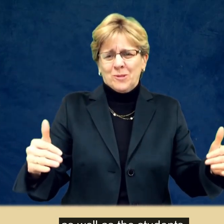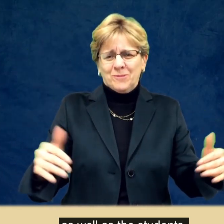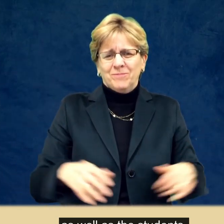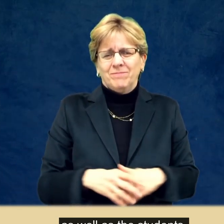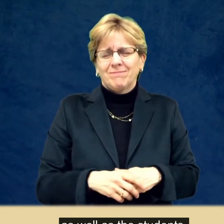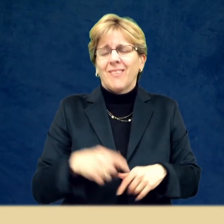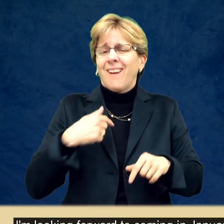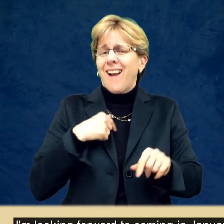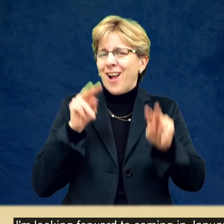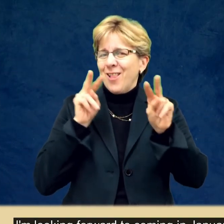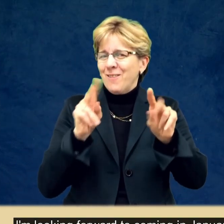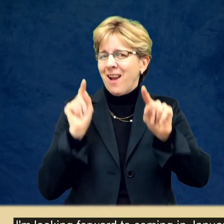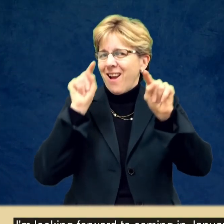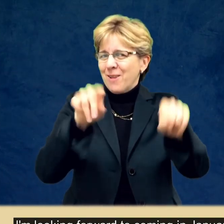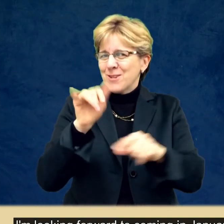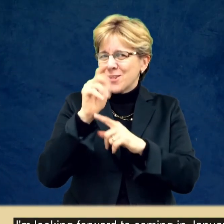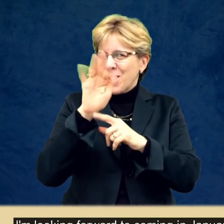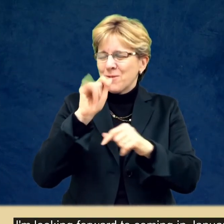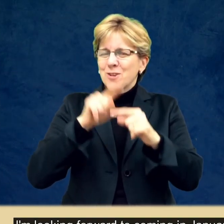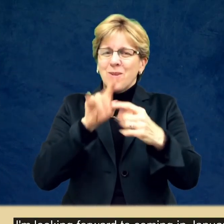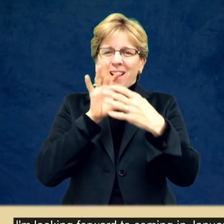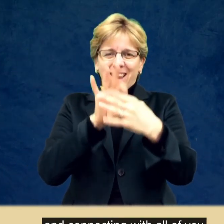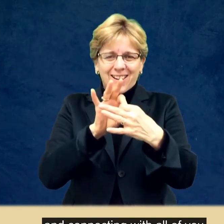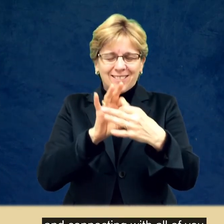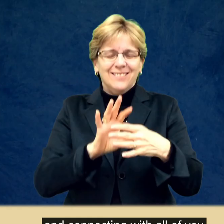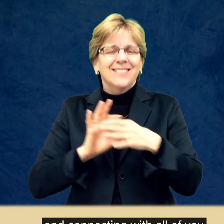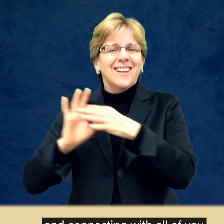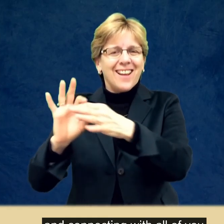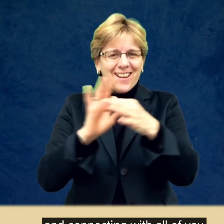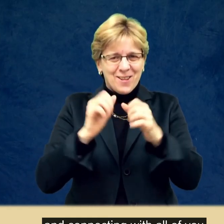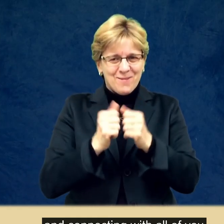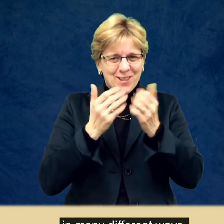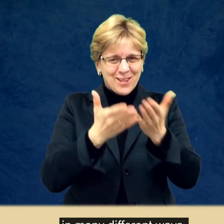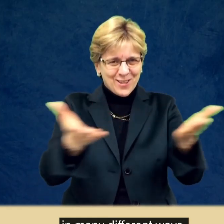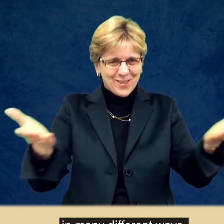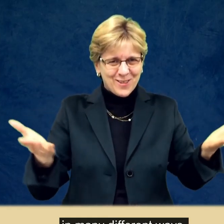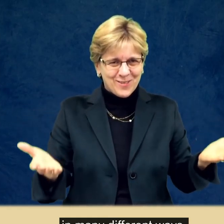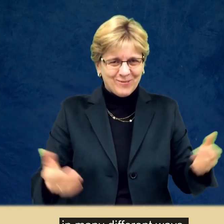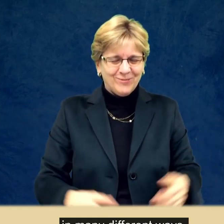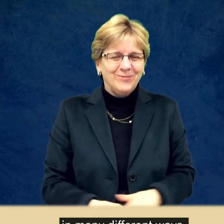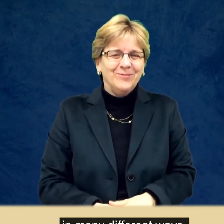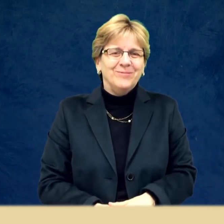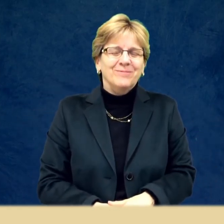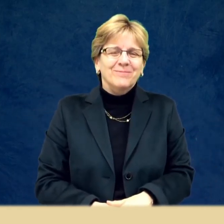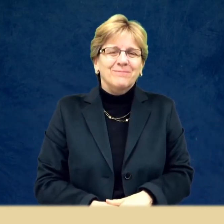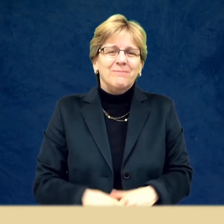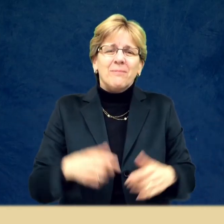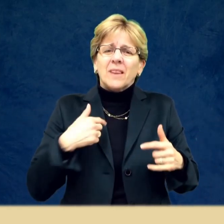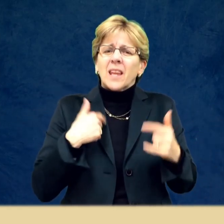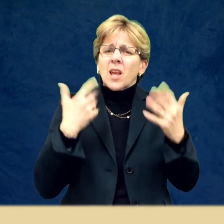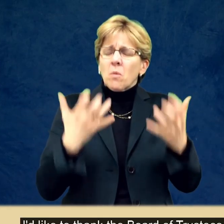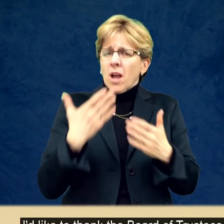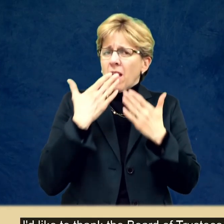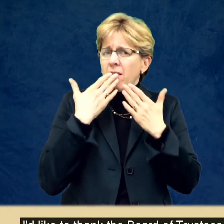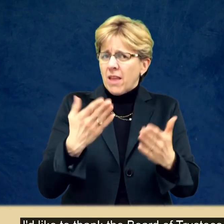students. I'm looking forward to coming in January and connecting with all of you in many different ways. I'd like to thank